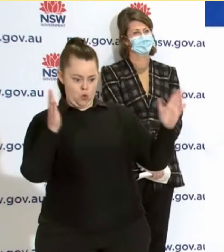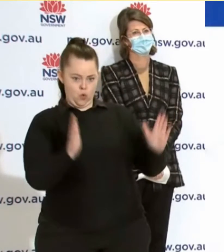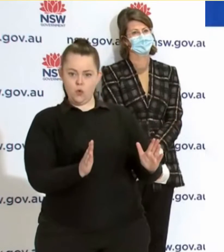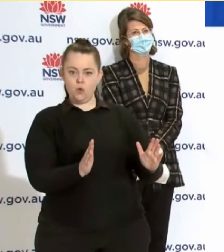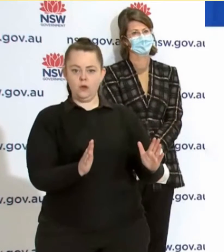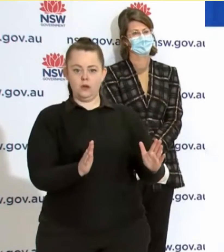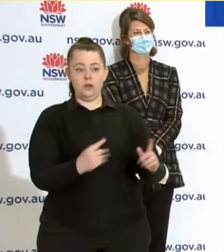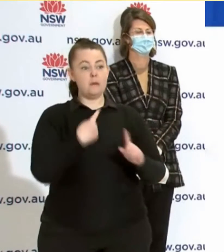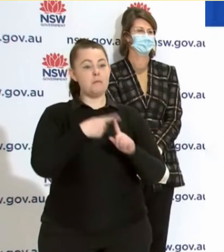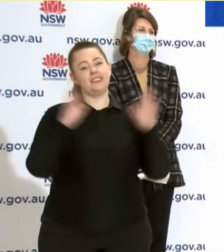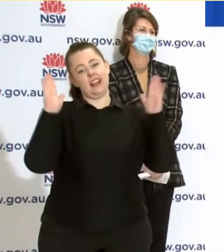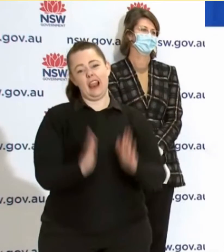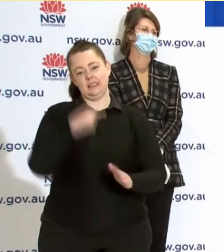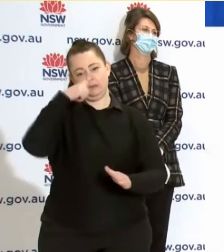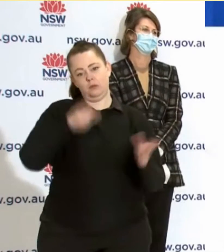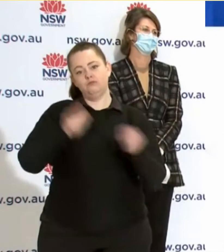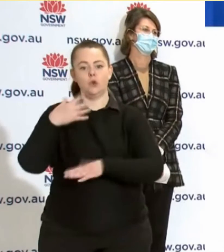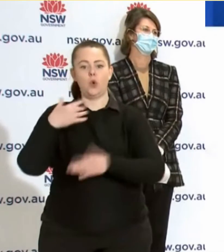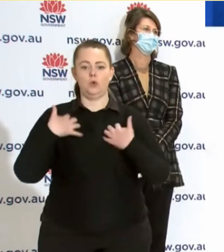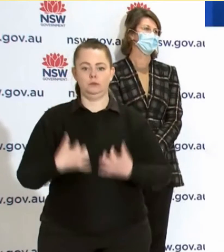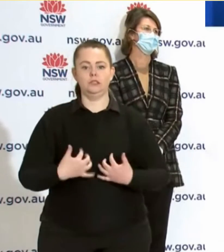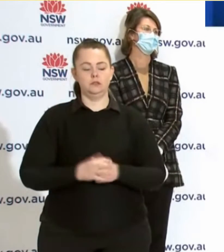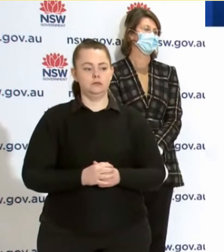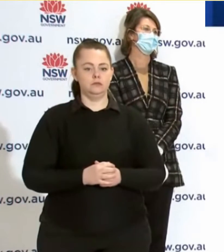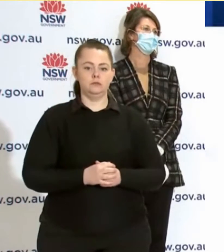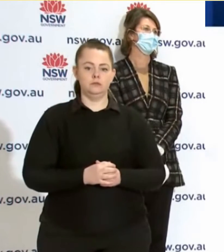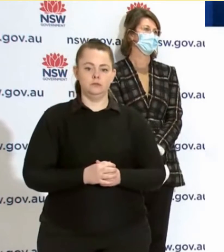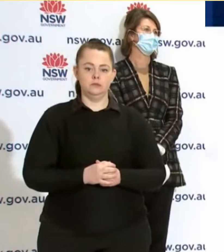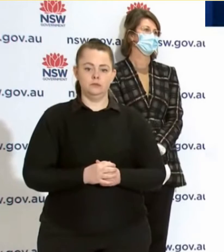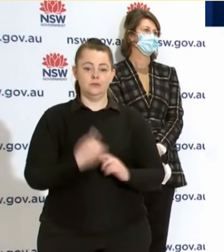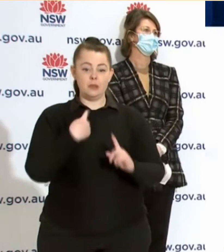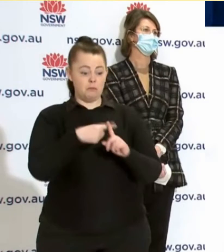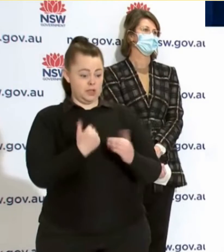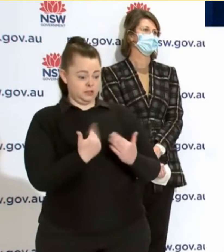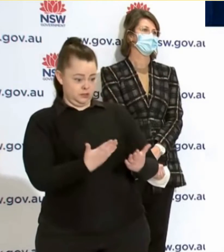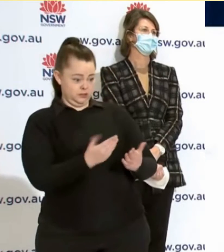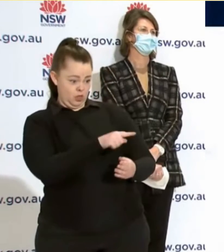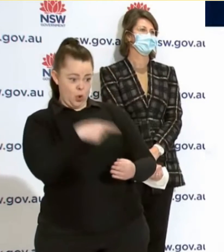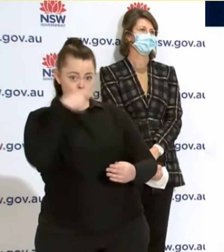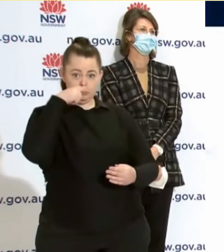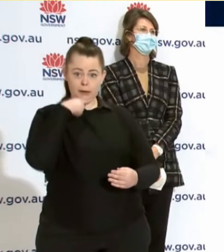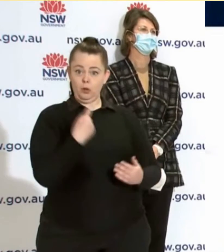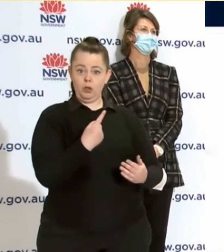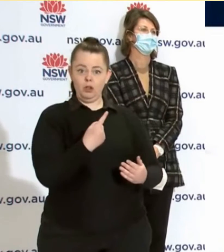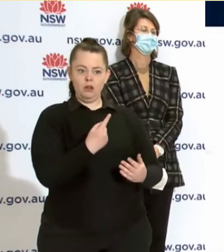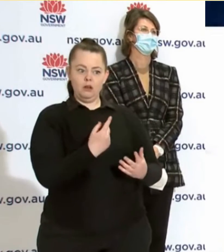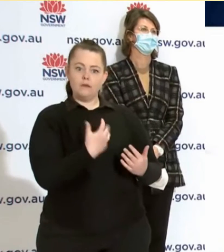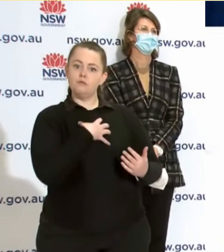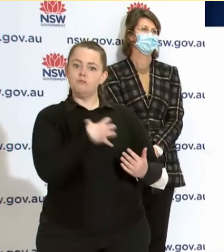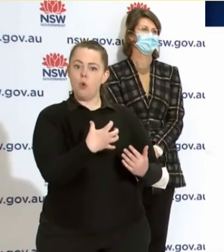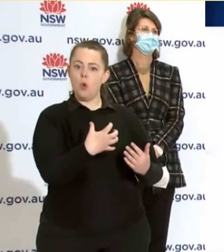help obviously reduce hospitalisation, protect life, but also give opportunities for people in those areas to know that even though they're going through a very difficult time